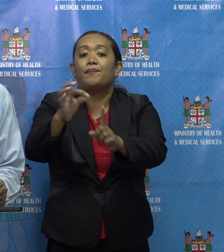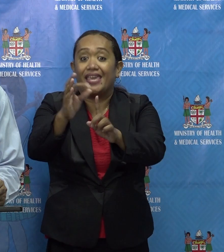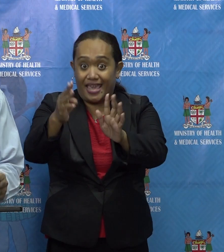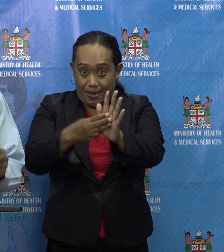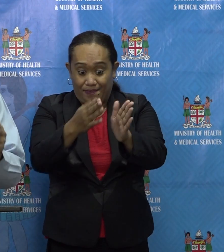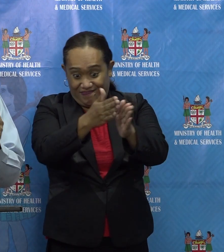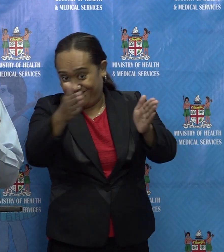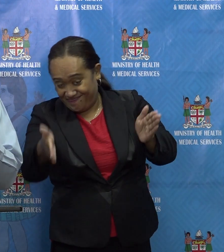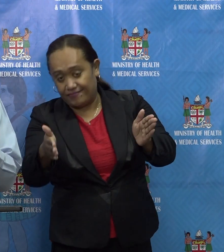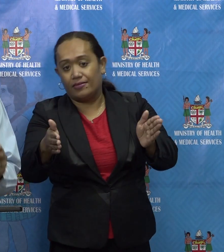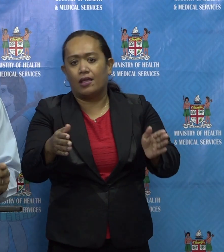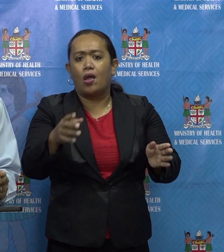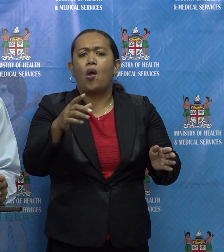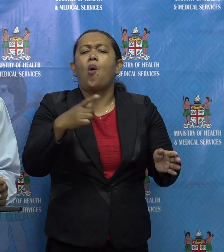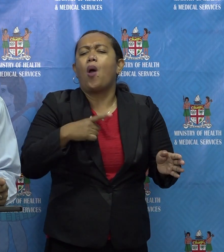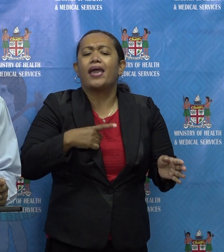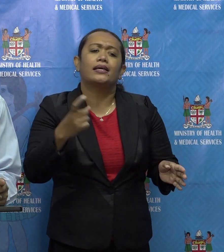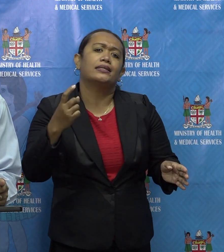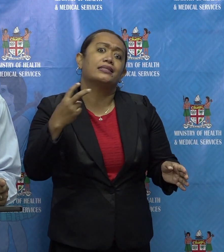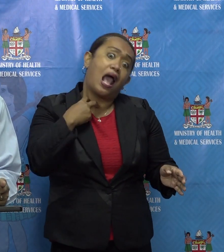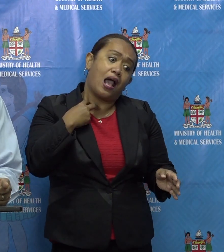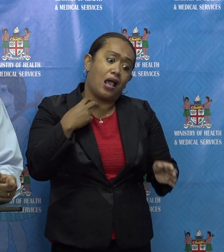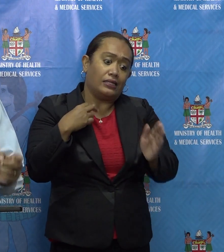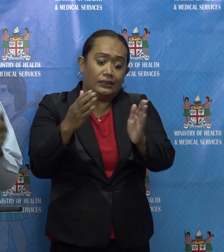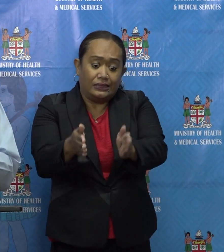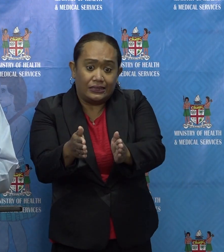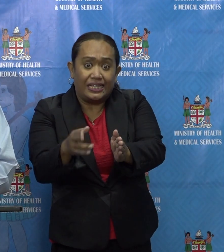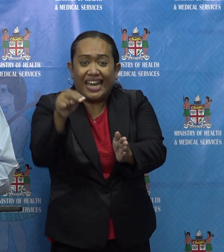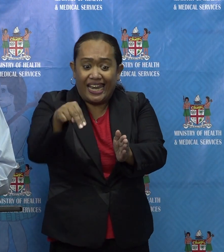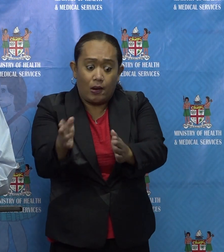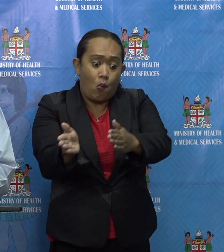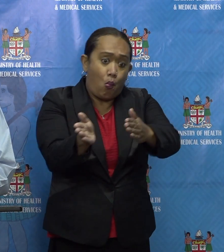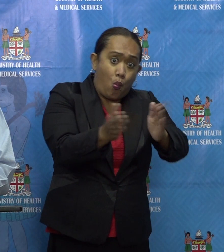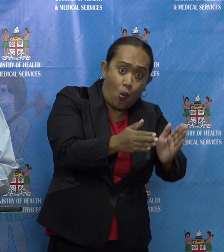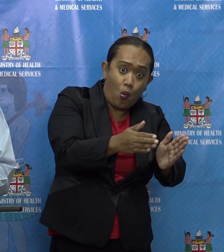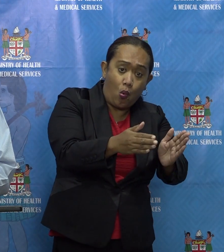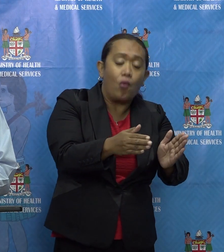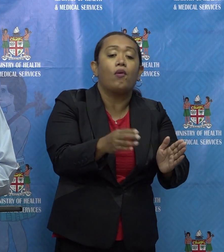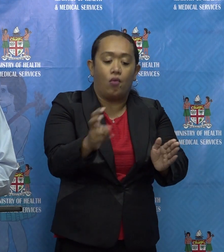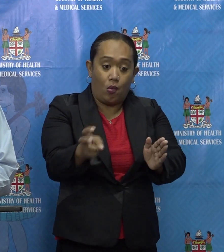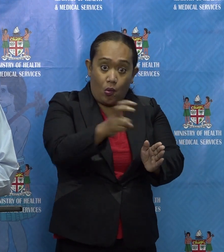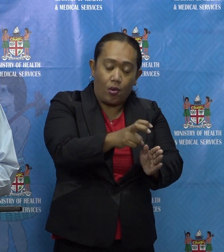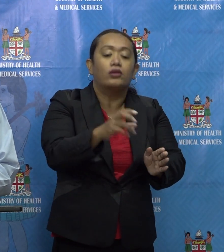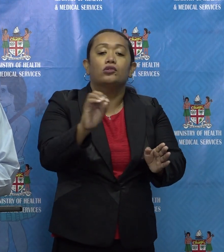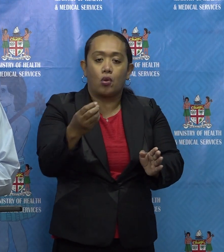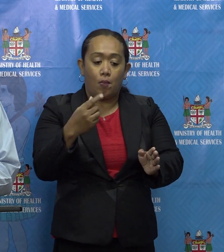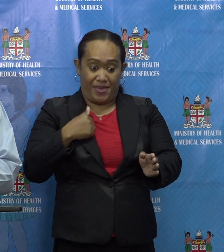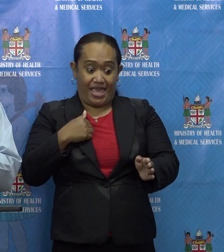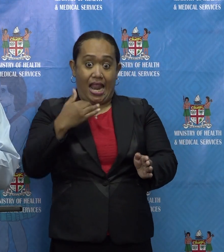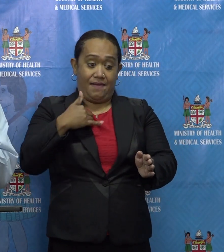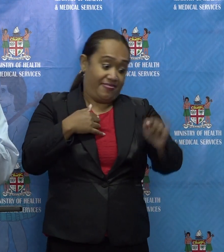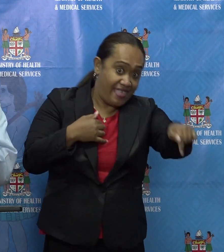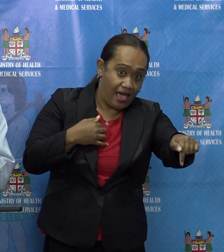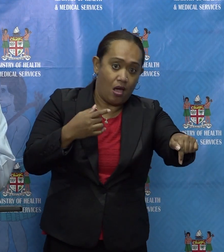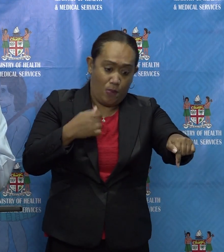This includes those who are stuck in one containment area and have to move to another containment area in which they reside, or